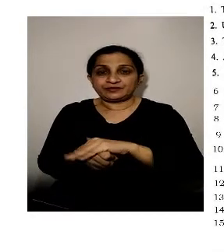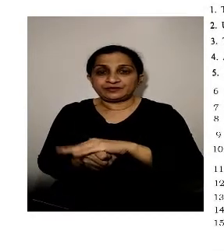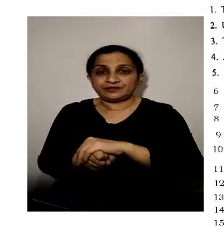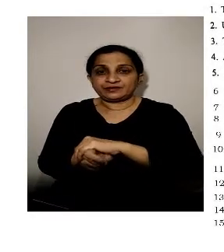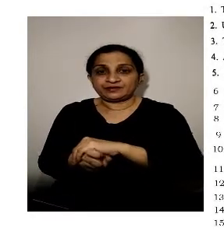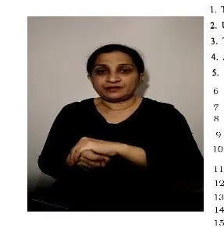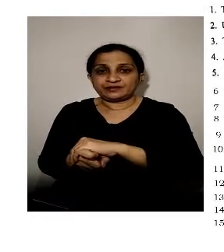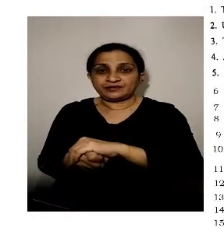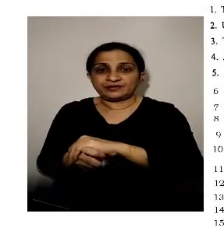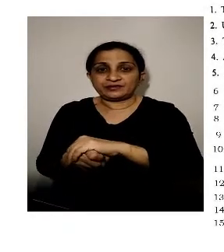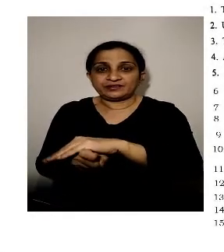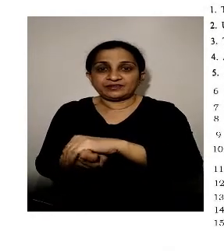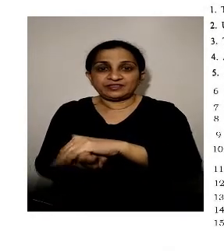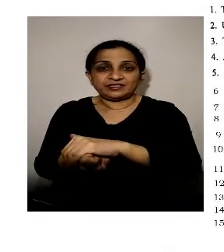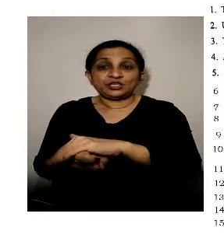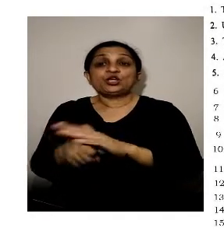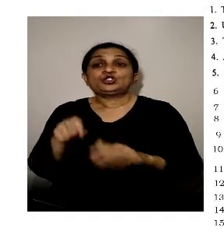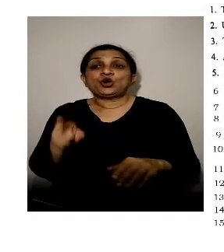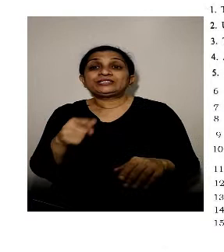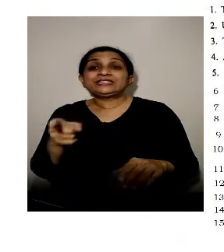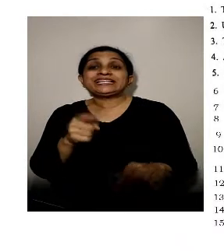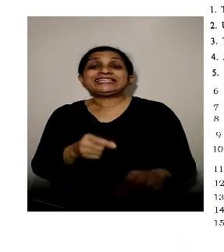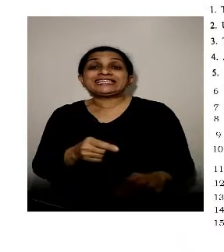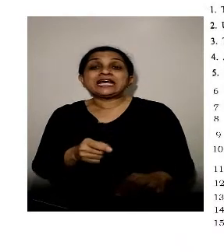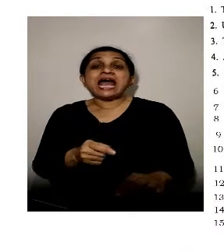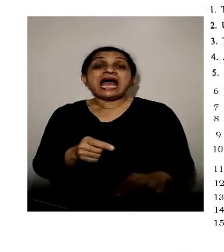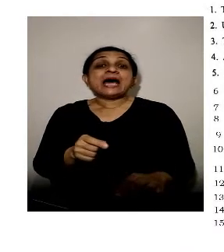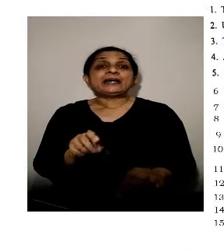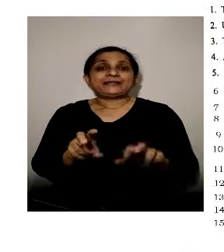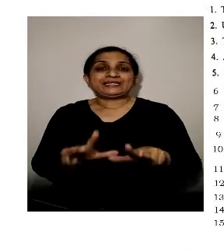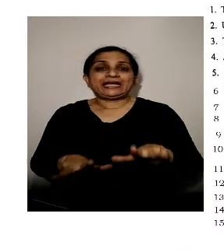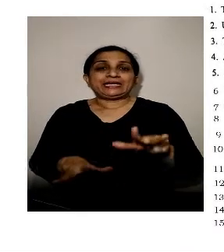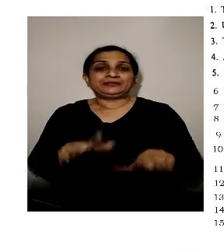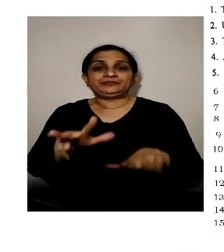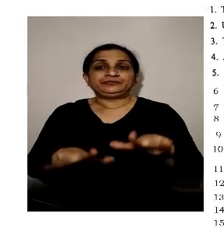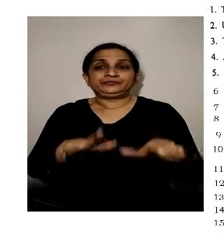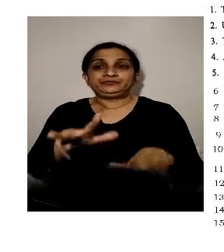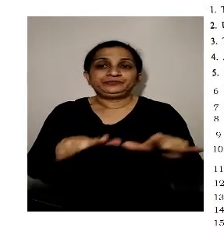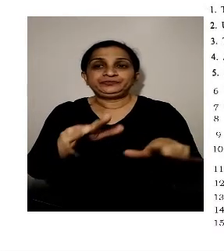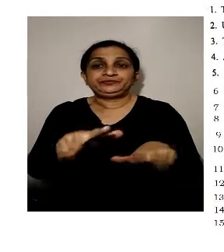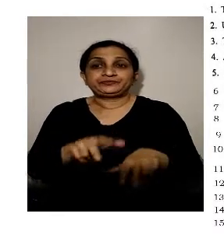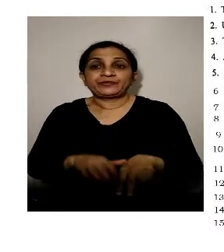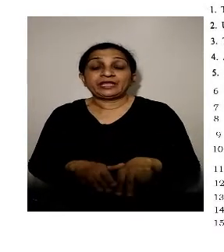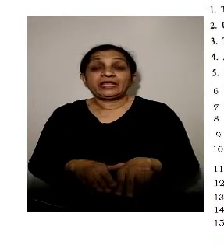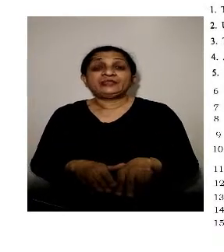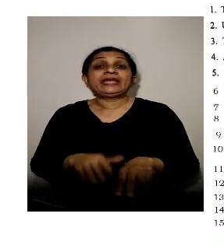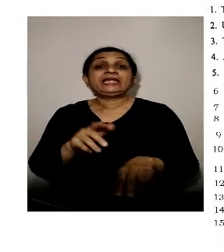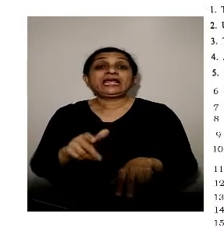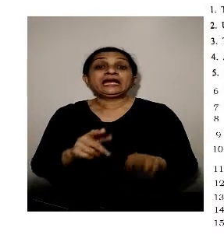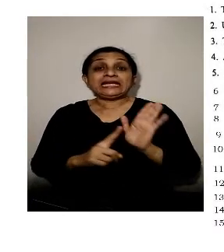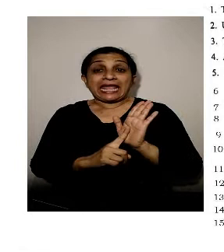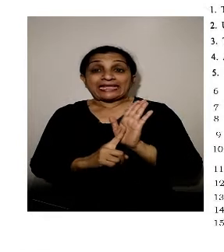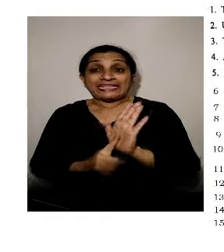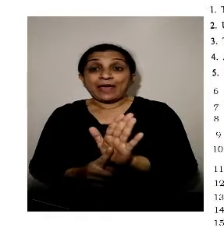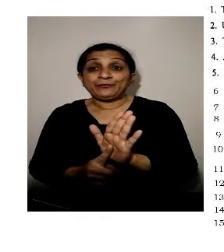a reptile. Then